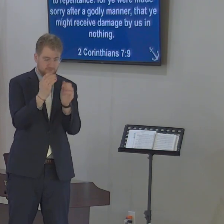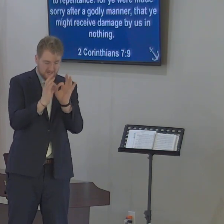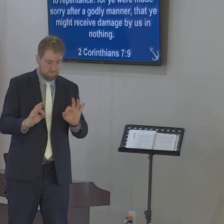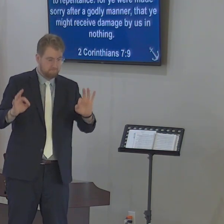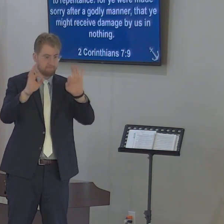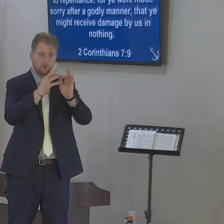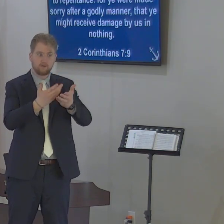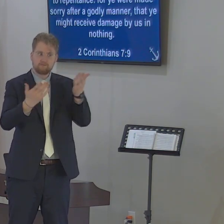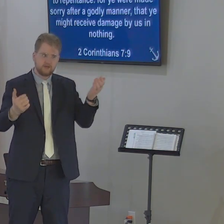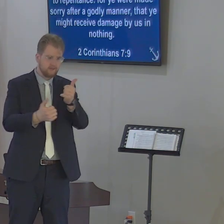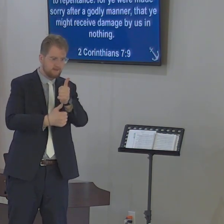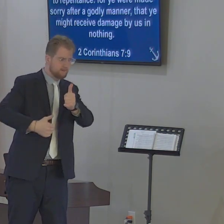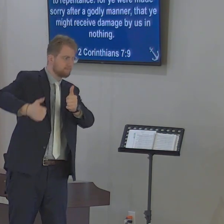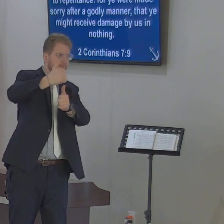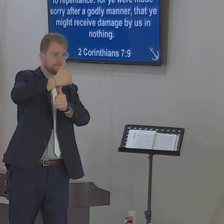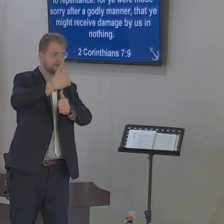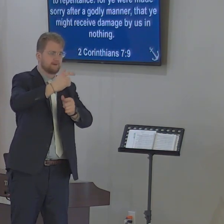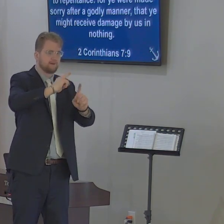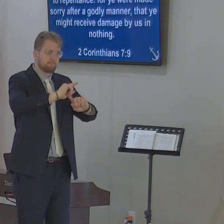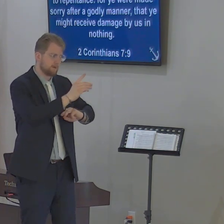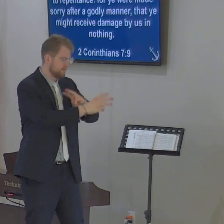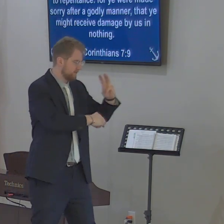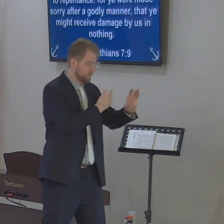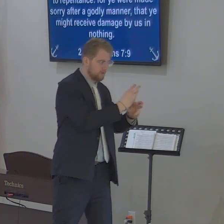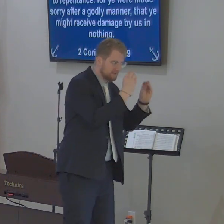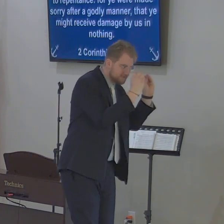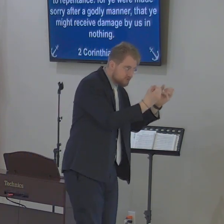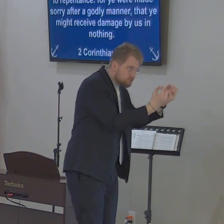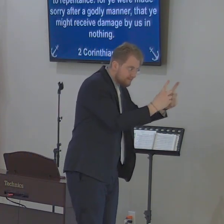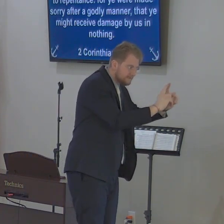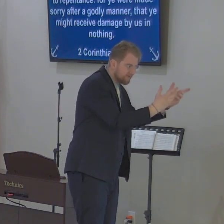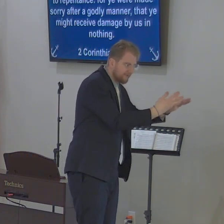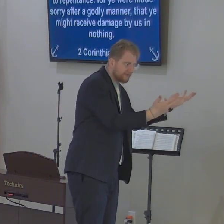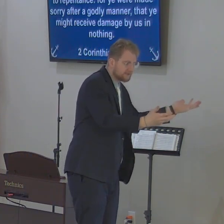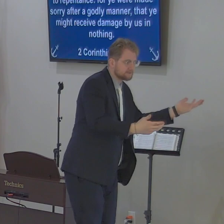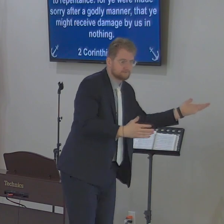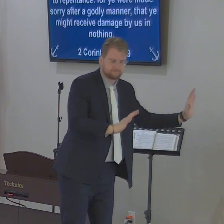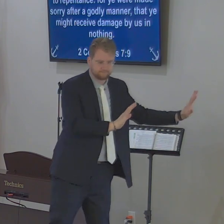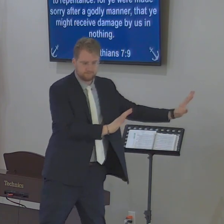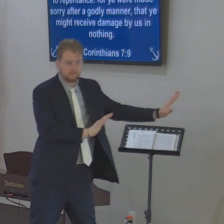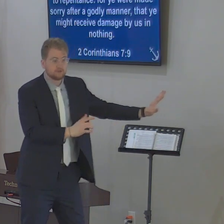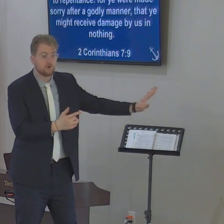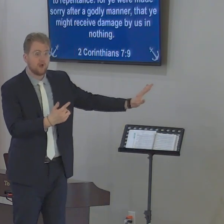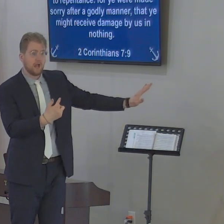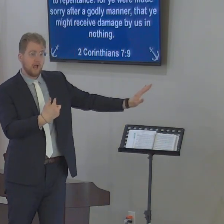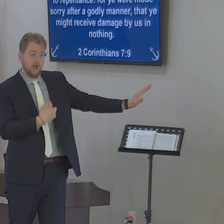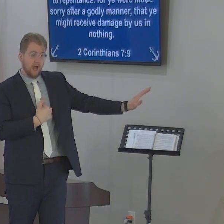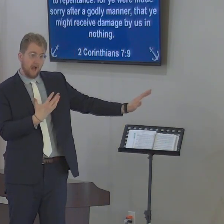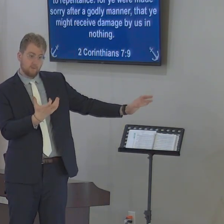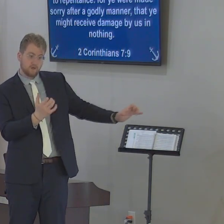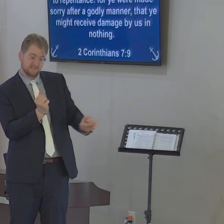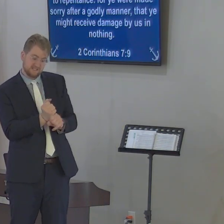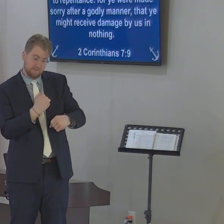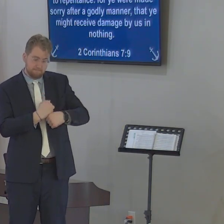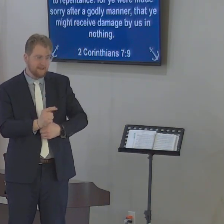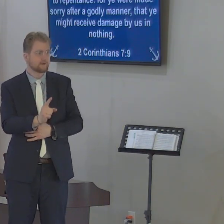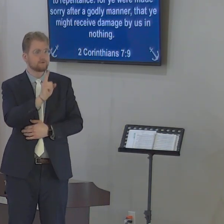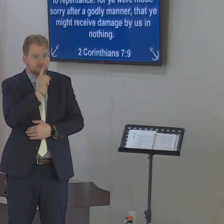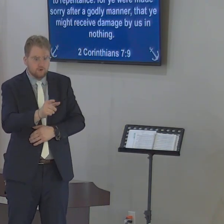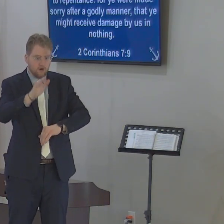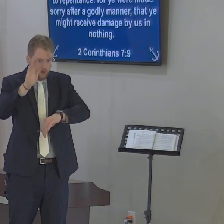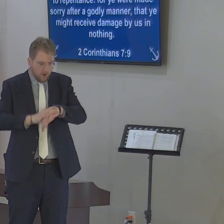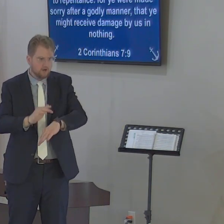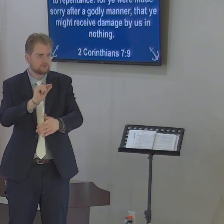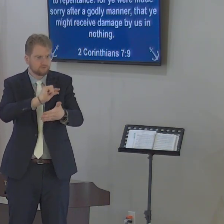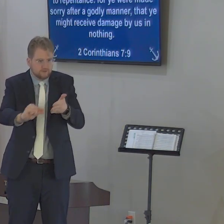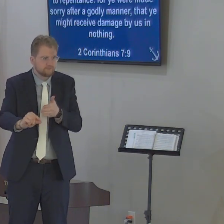things. With me? I want to make sure, upon Scripture, because I can't open your heart and look in there and see it, are